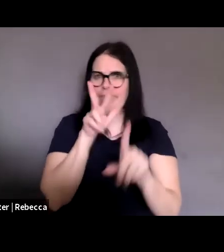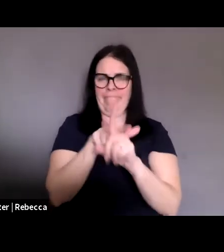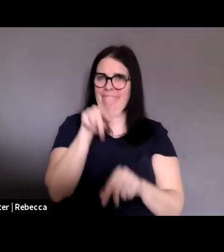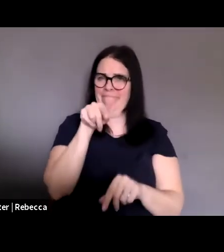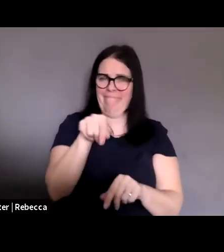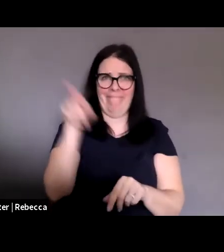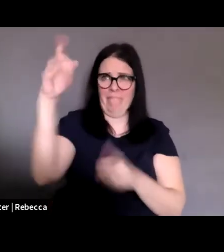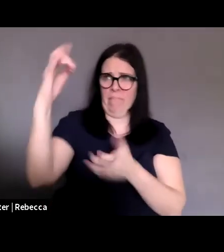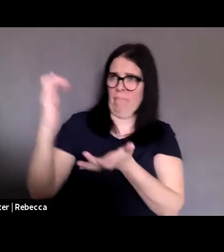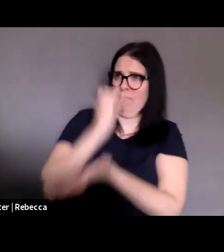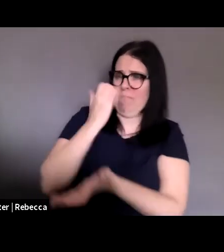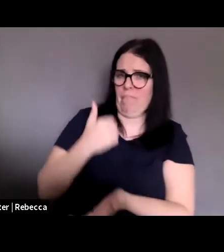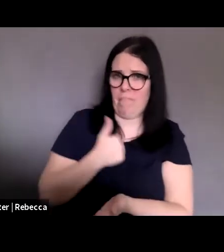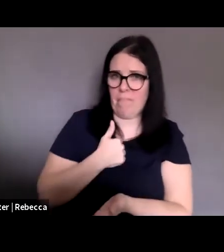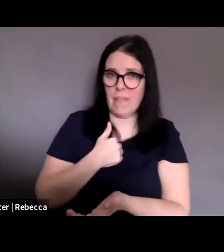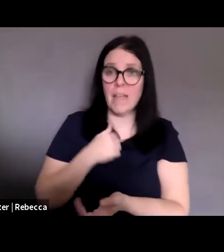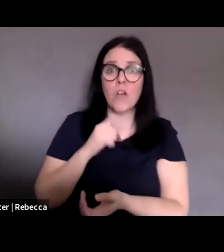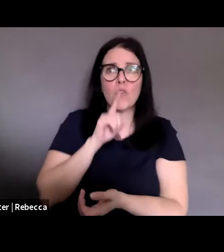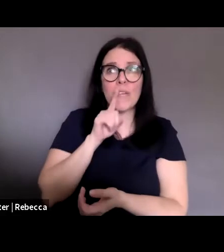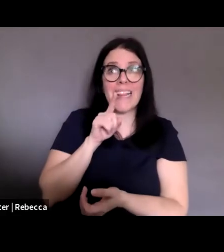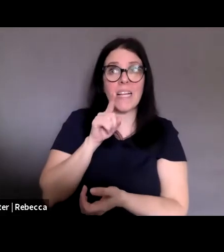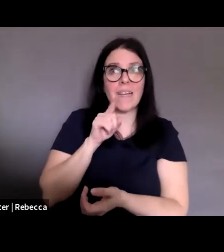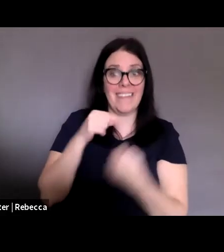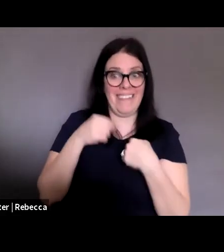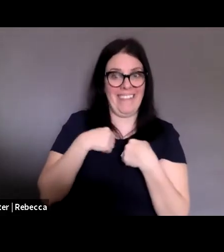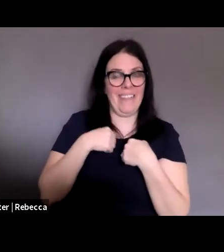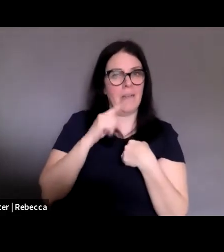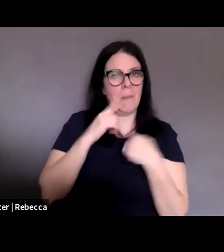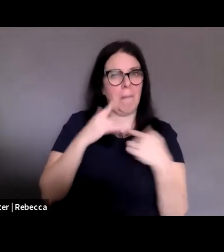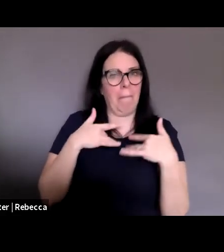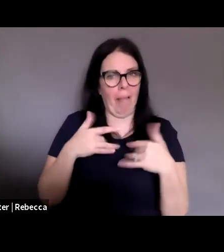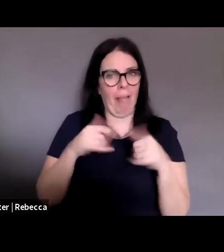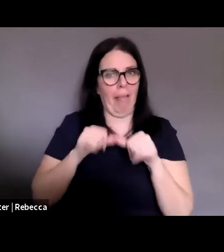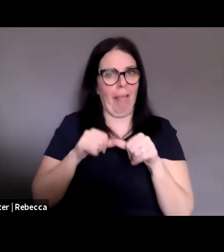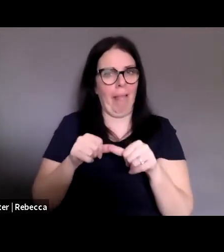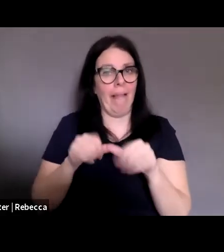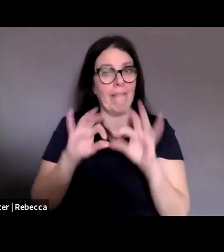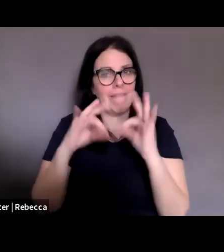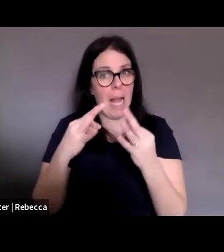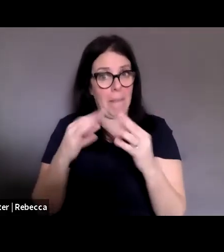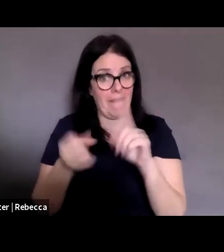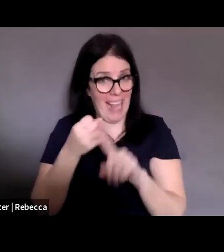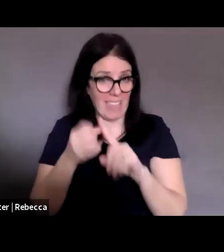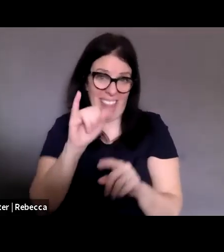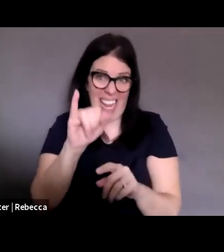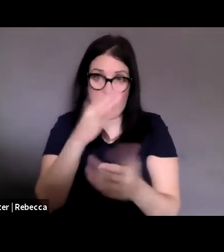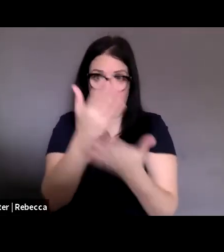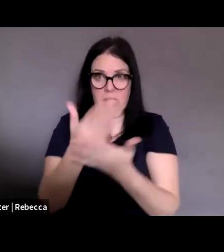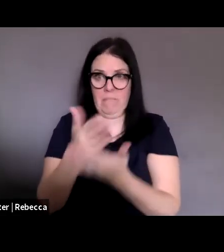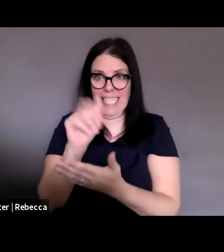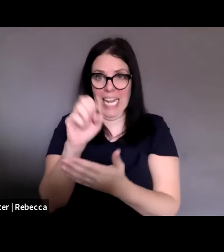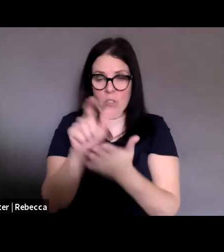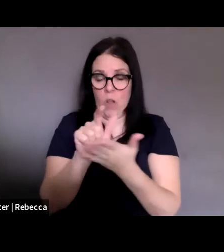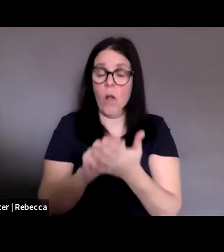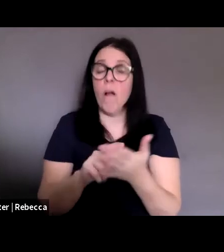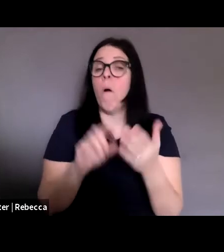are perpetrators of family violence, as suggested in some of the case law. Or it could